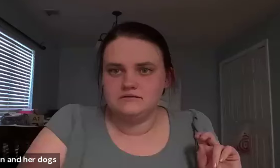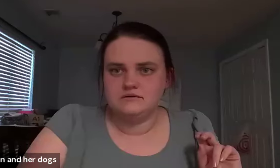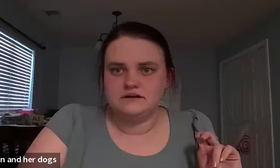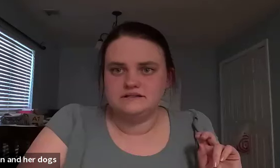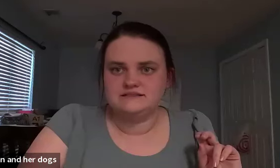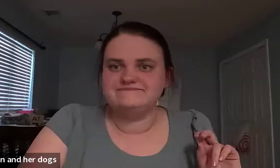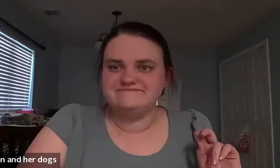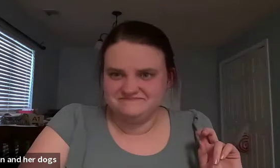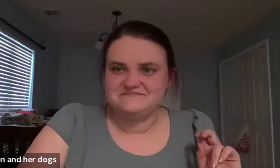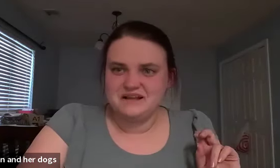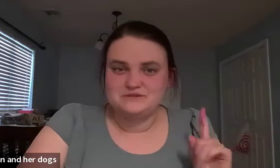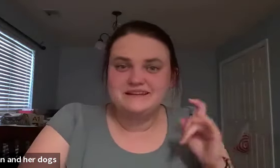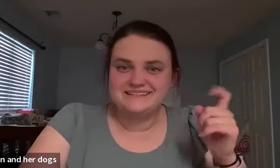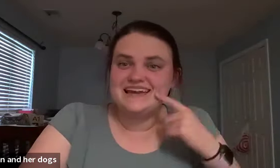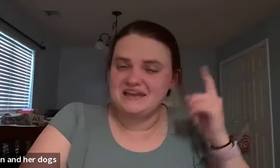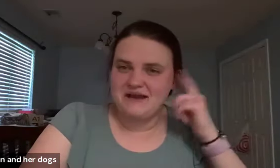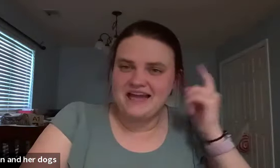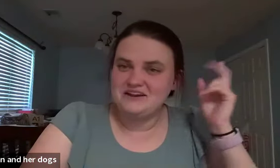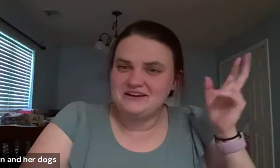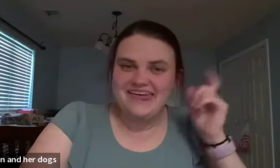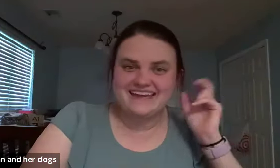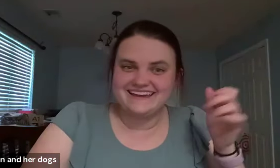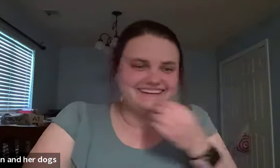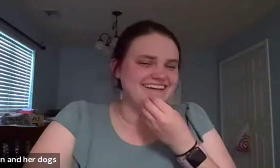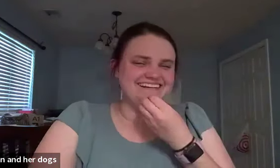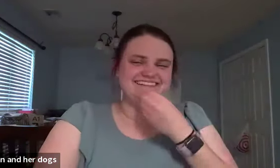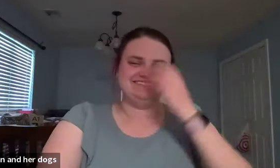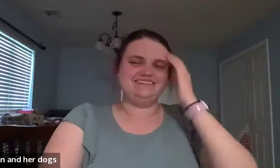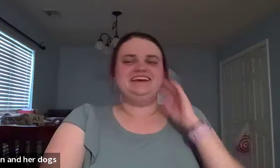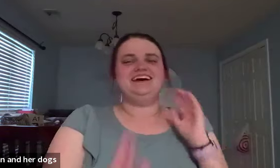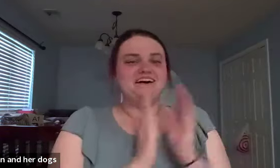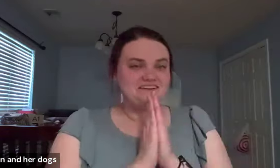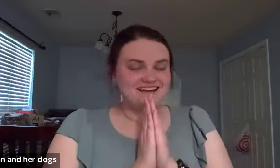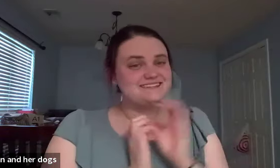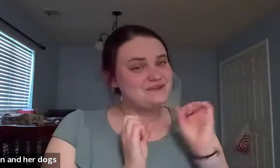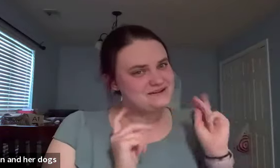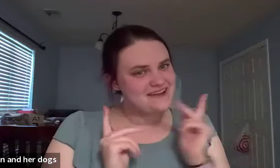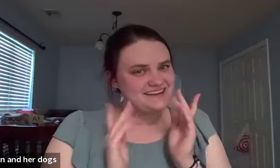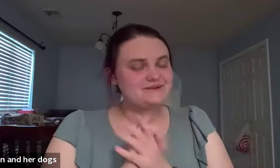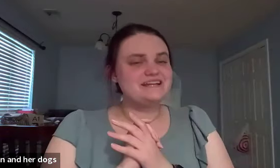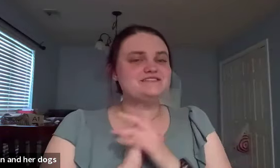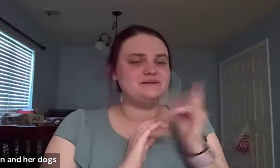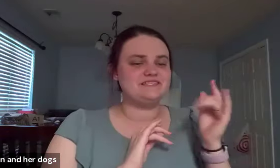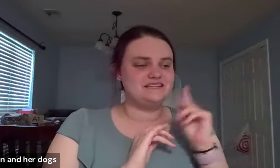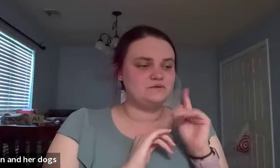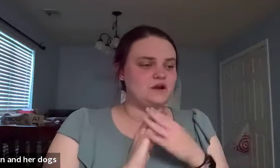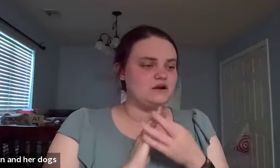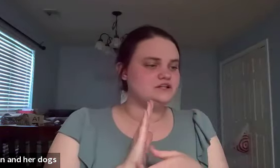I was about to say, I hadn't heard that yet. All right, so welcome back, everybody. So like Miss Katie said, we are going to